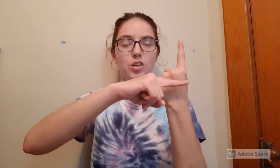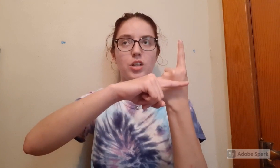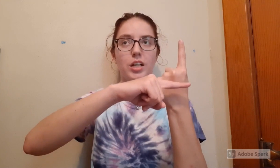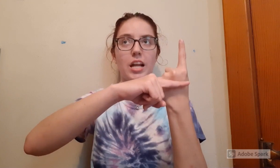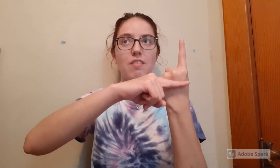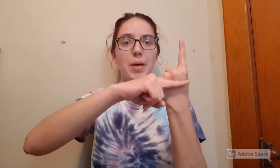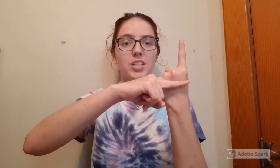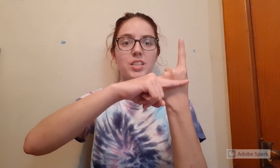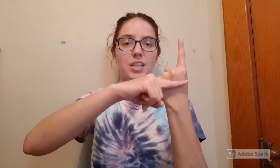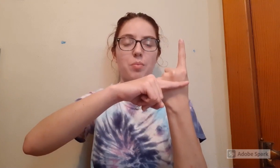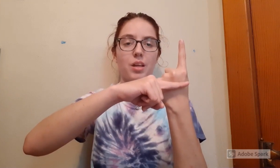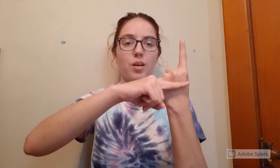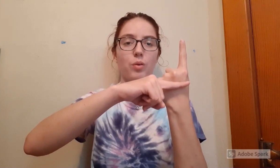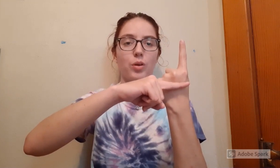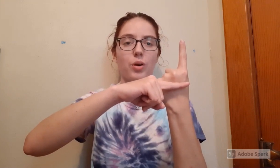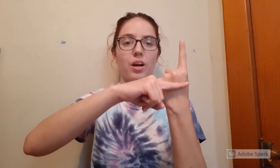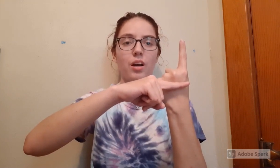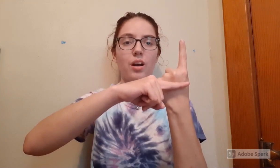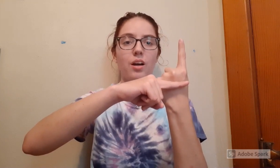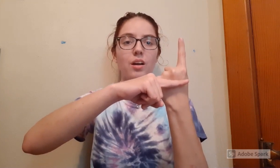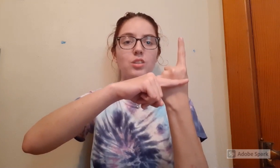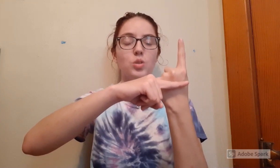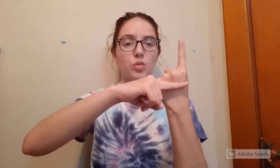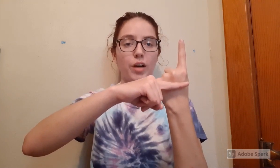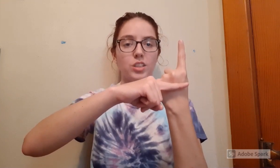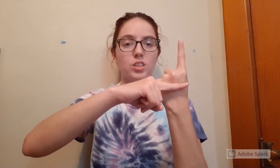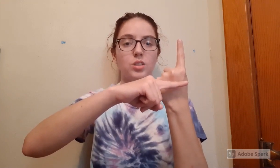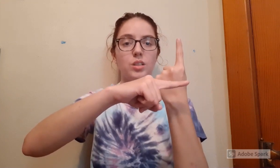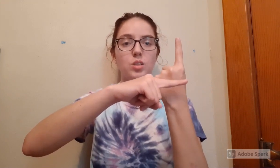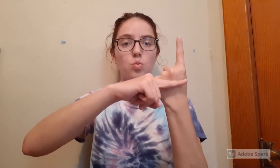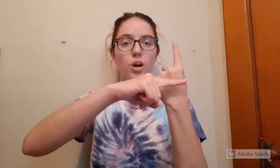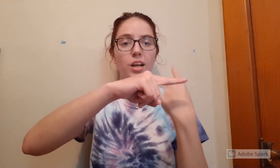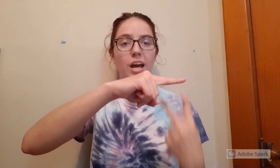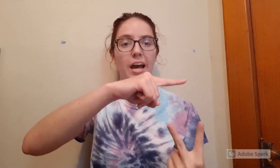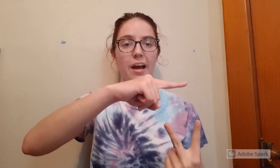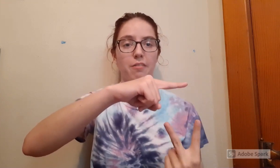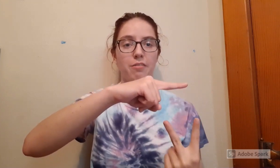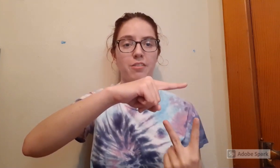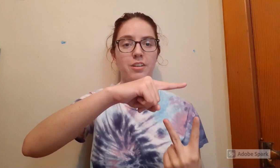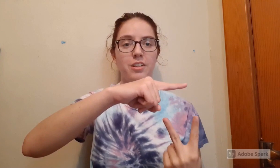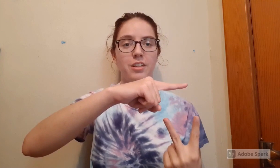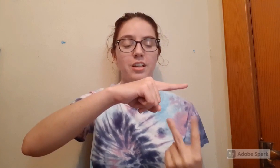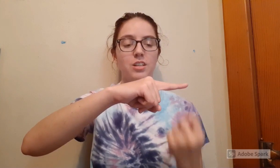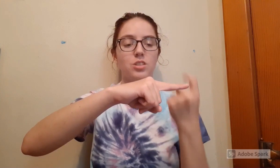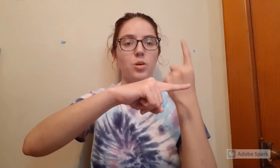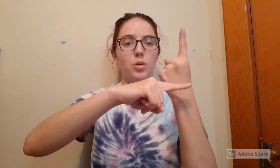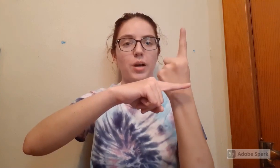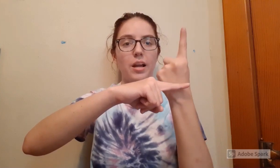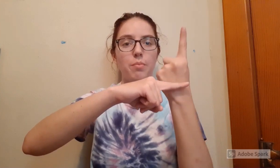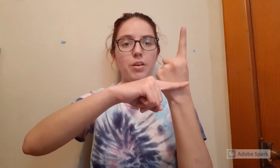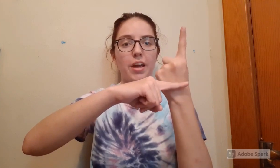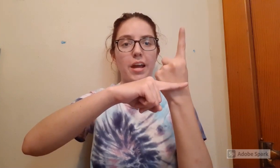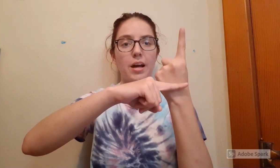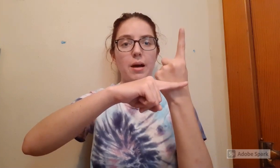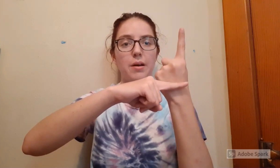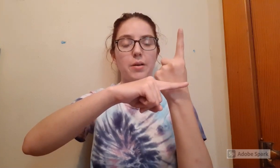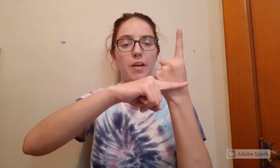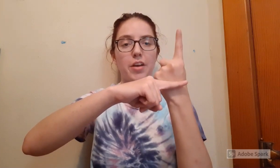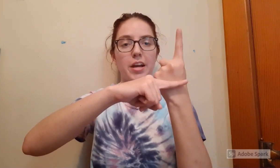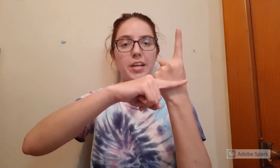going to kind of imagine the same thing when you are doing fractions. So this is 1/2. So you kind of bring your hand up. You have your hand here.